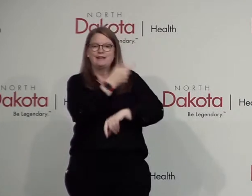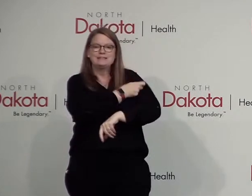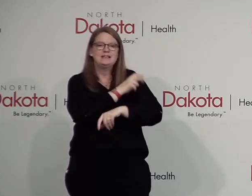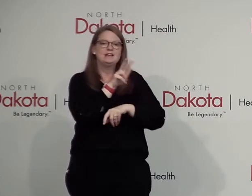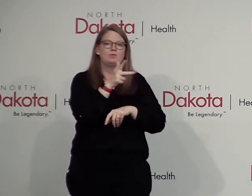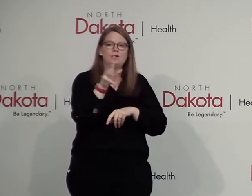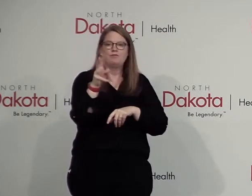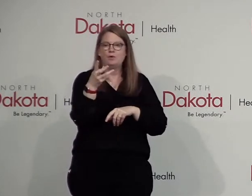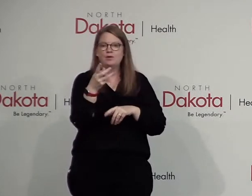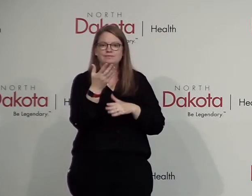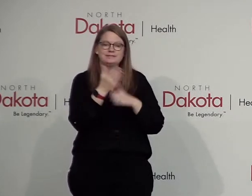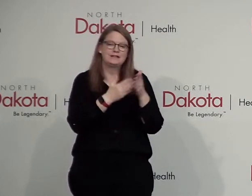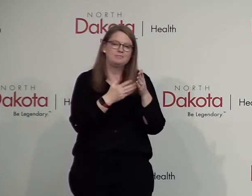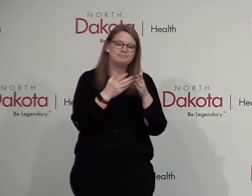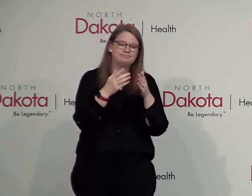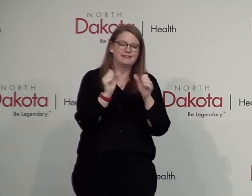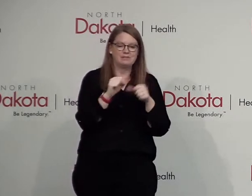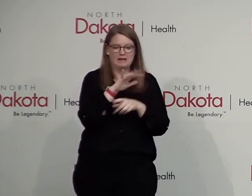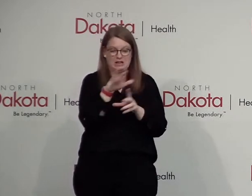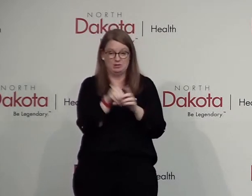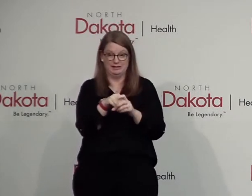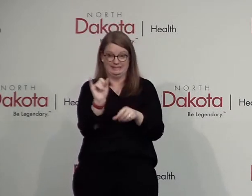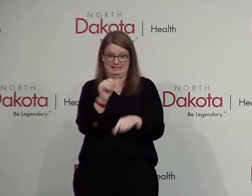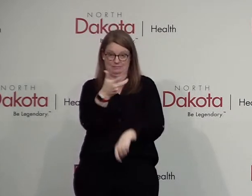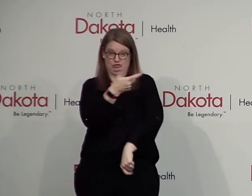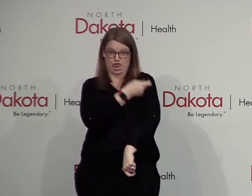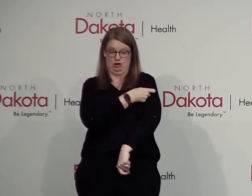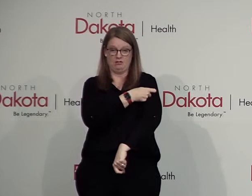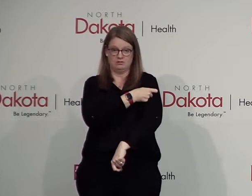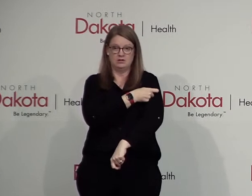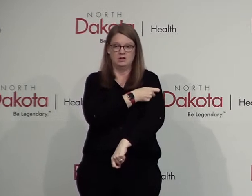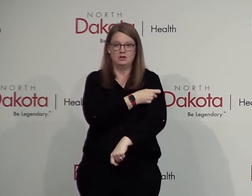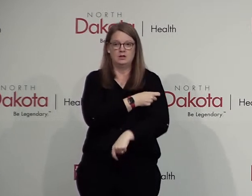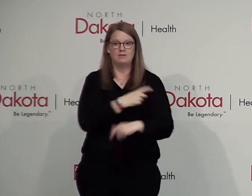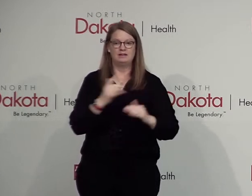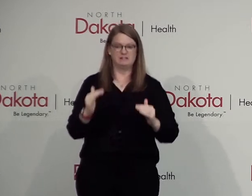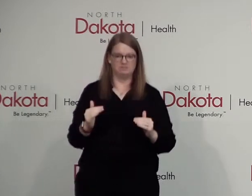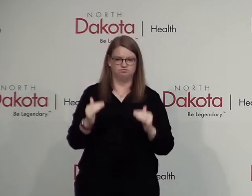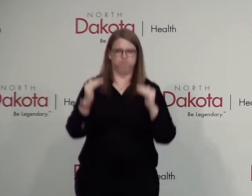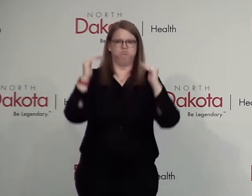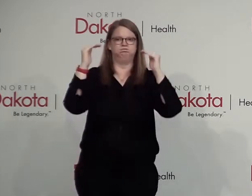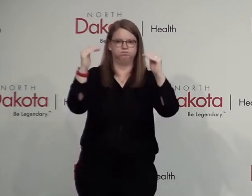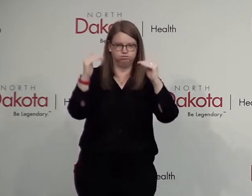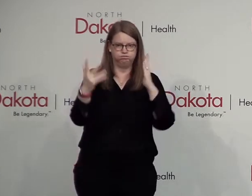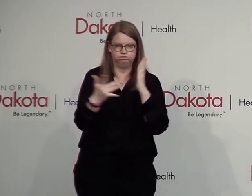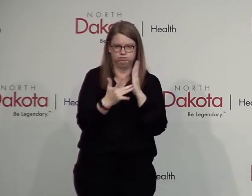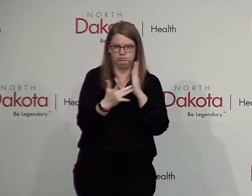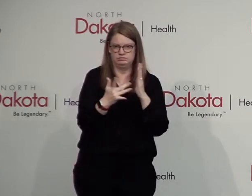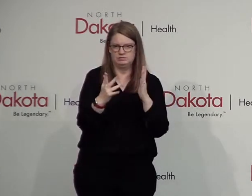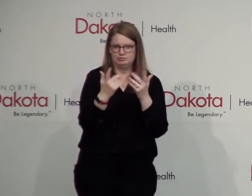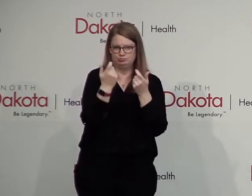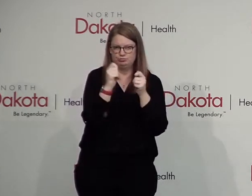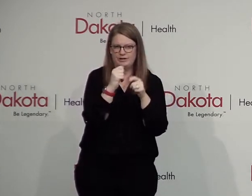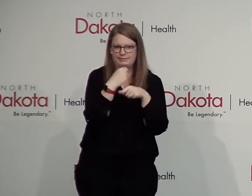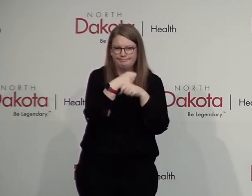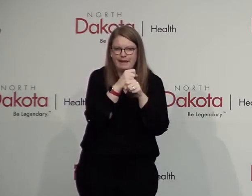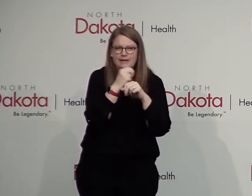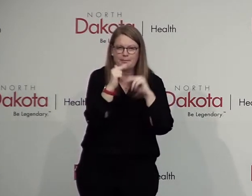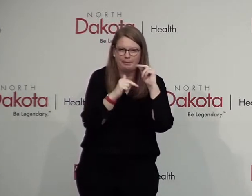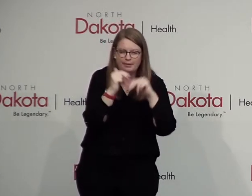can be included in the same shot, are strong advances. And so, while the flu vaccine not